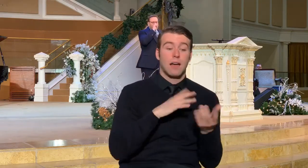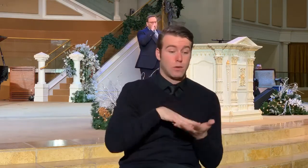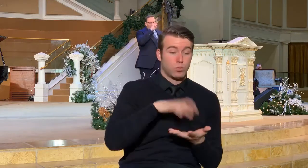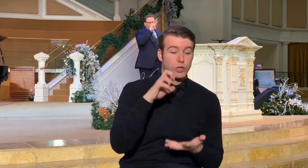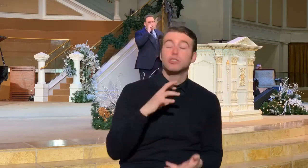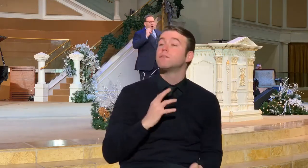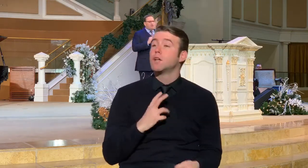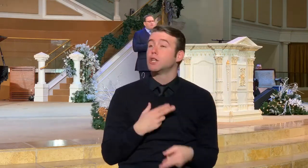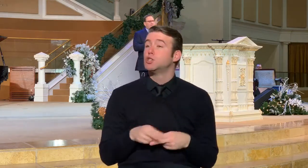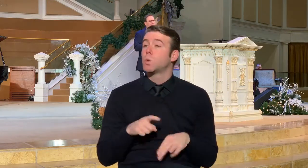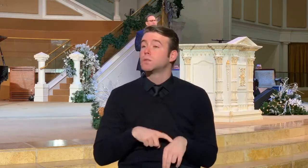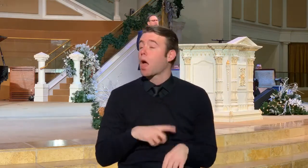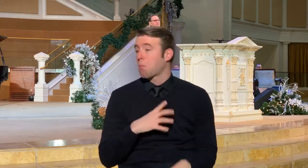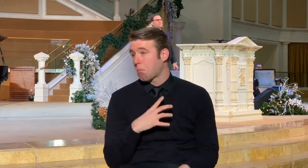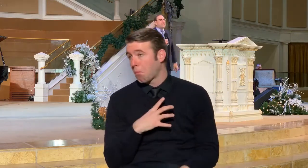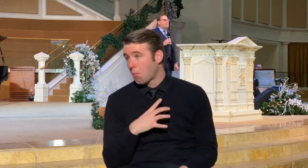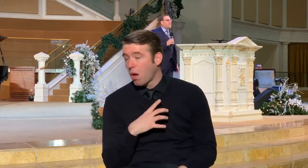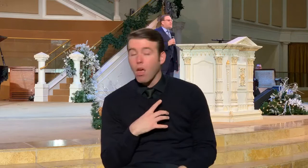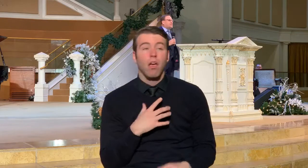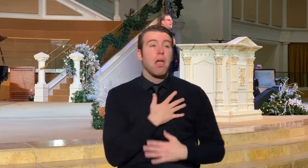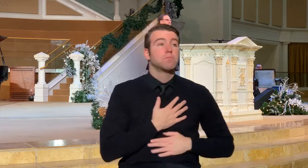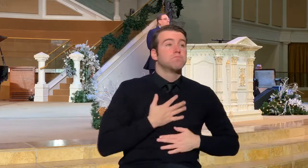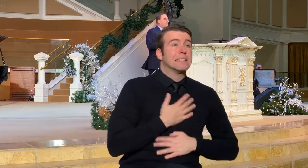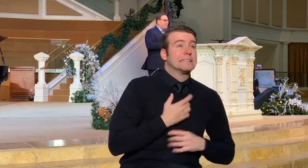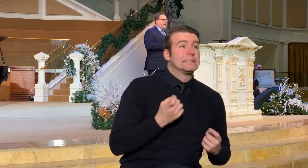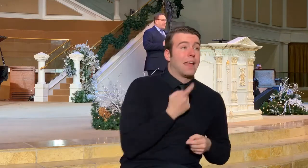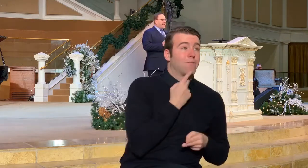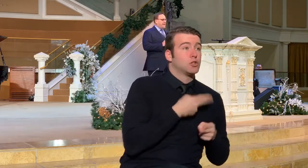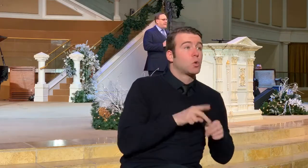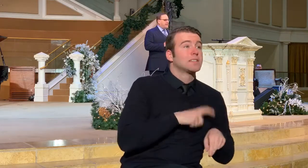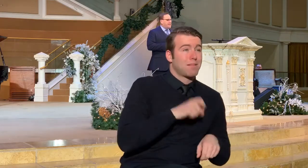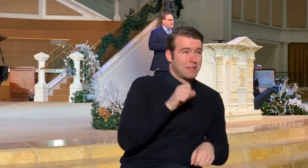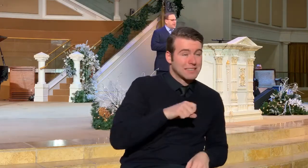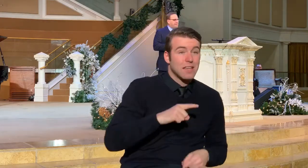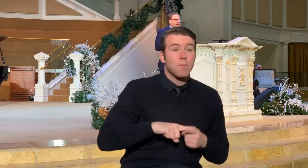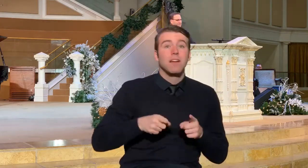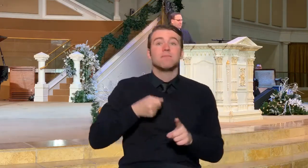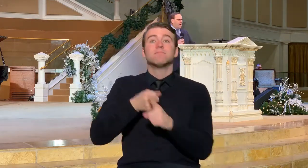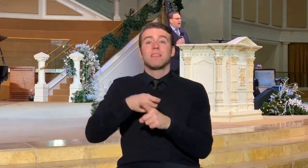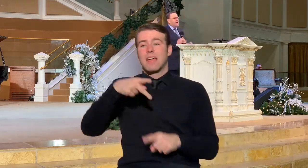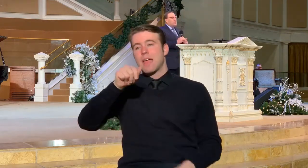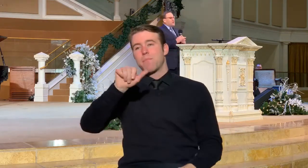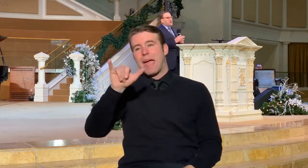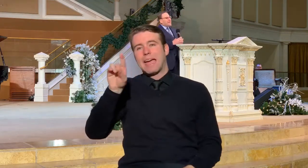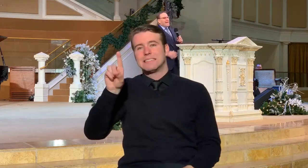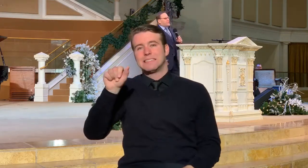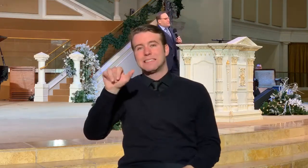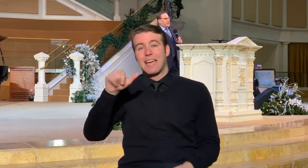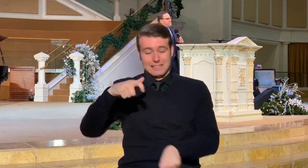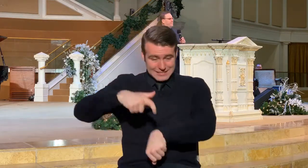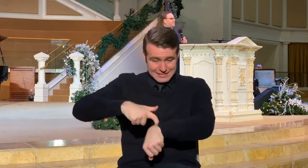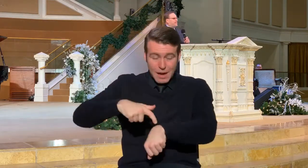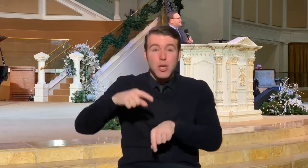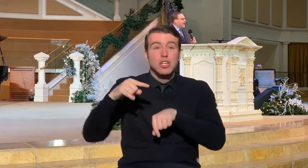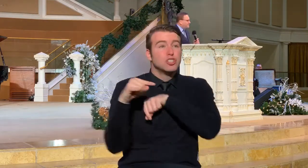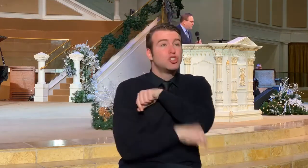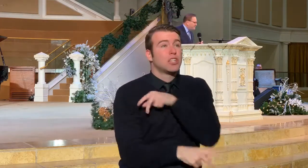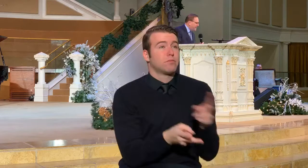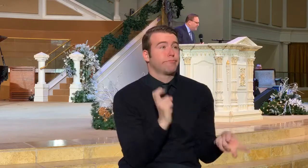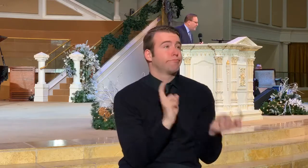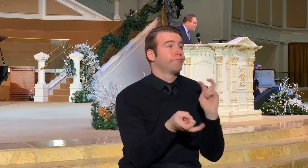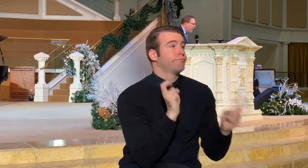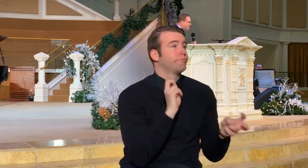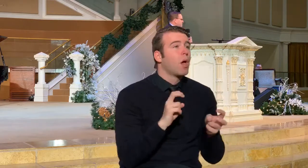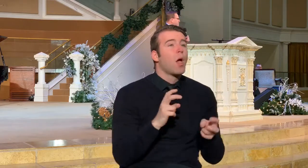get all of the pleasure of sin for a season, but payday is coming after a while. You can't cheat people and take